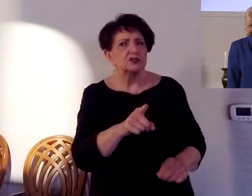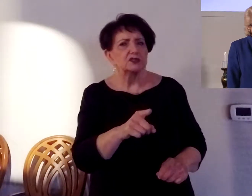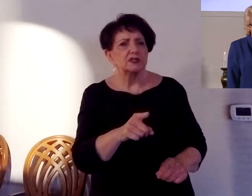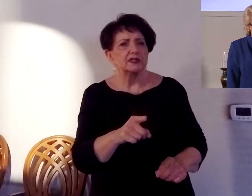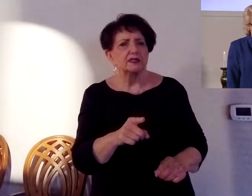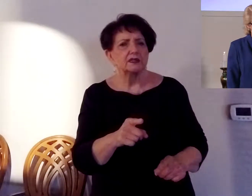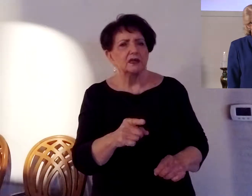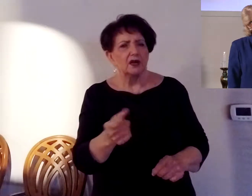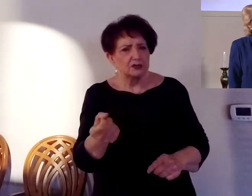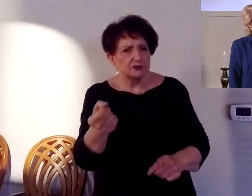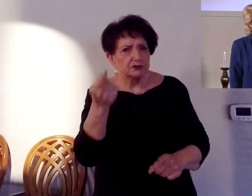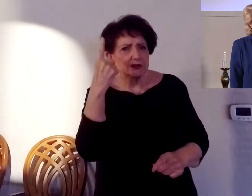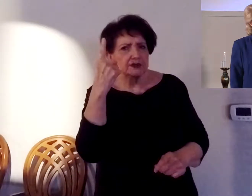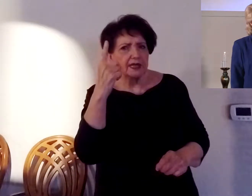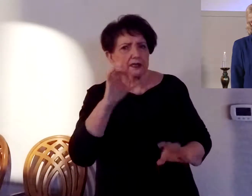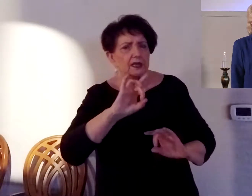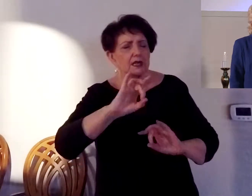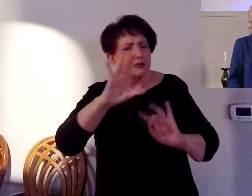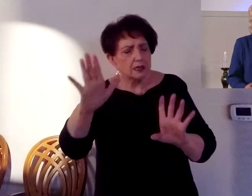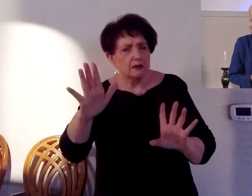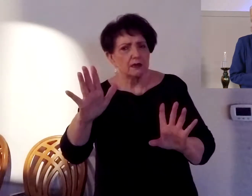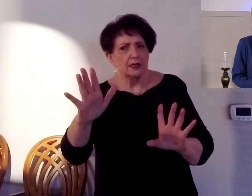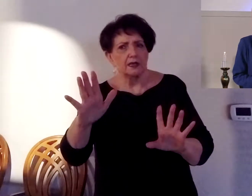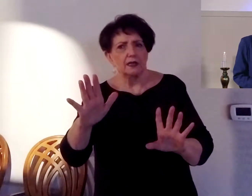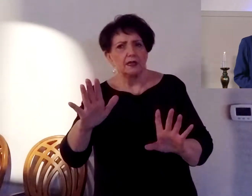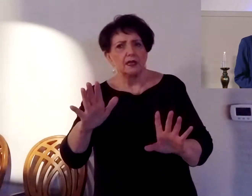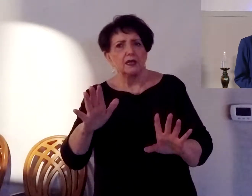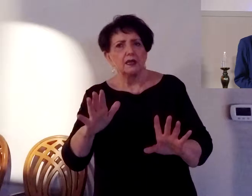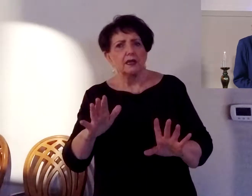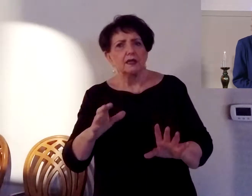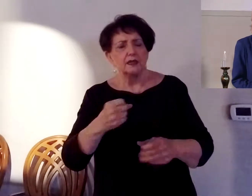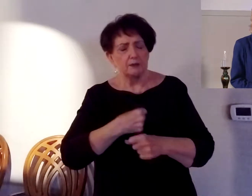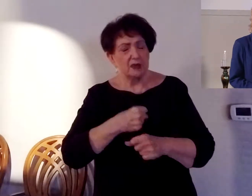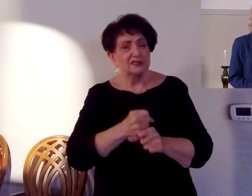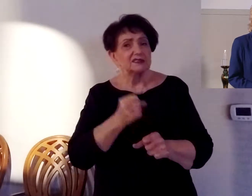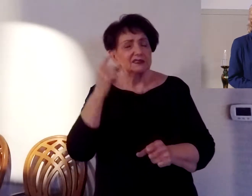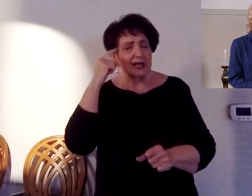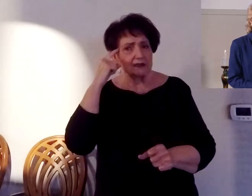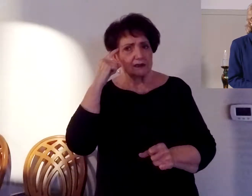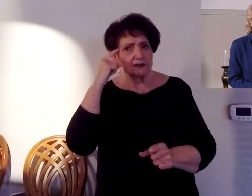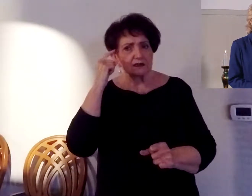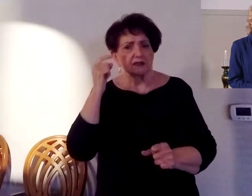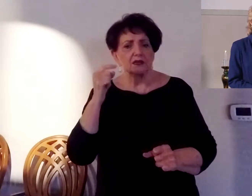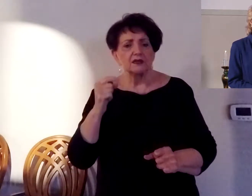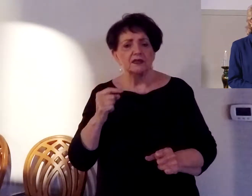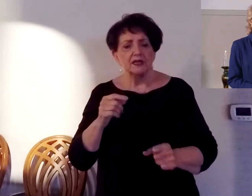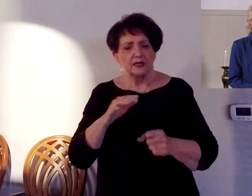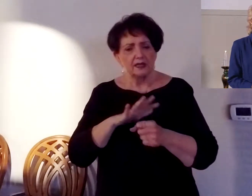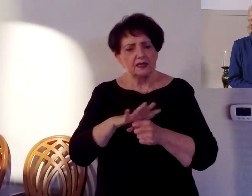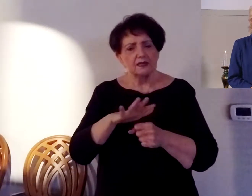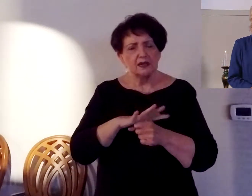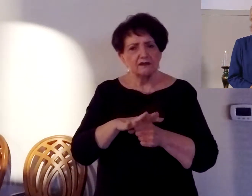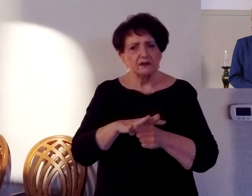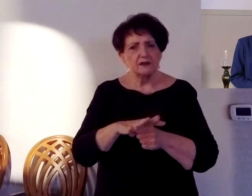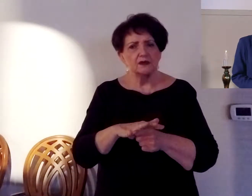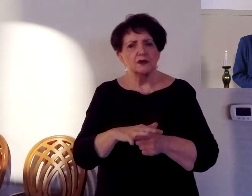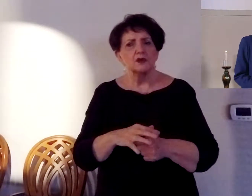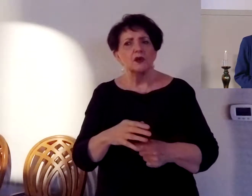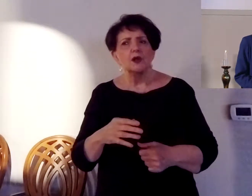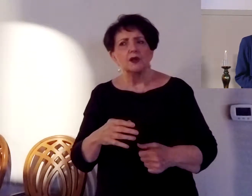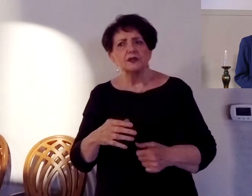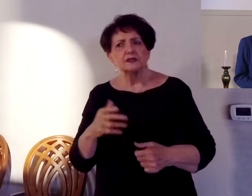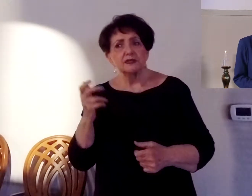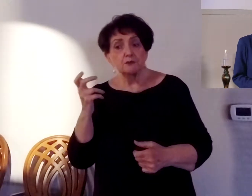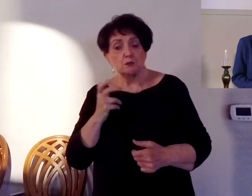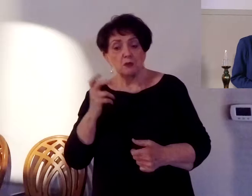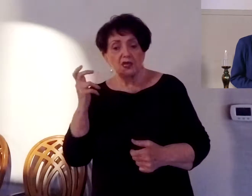a hold of it and understand it in a way that truly makes sense to me. I mean, that's one of the things that I think is so amazing about New Thought and the